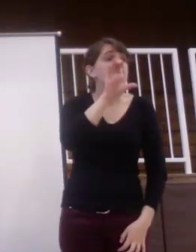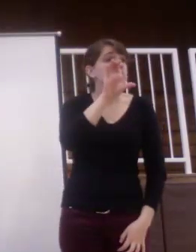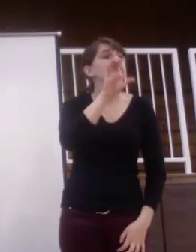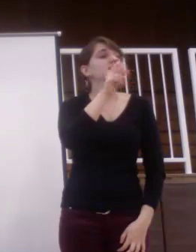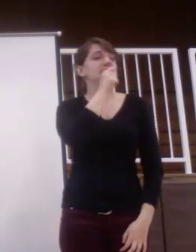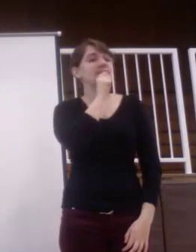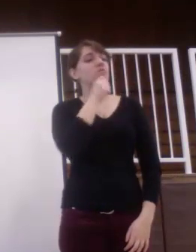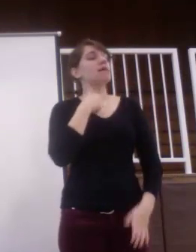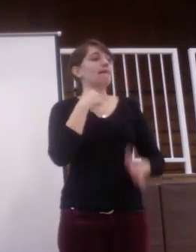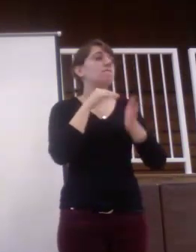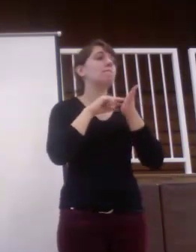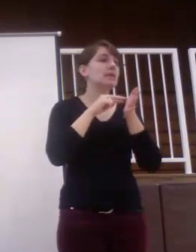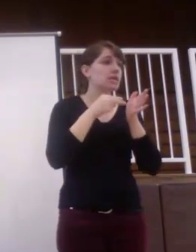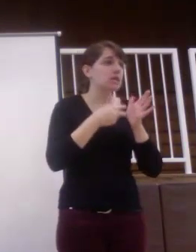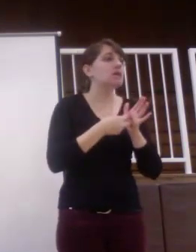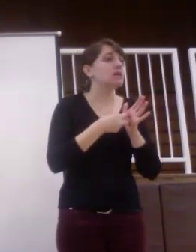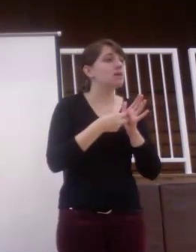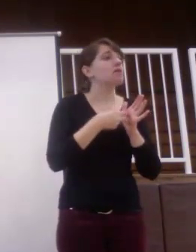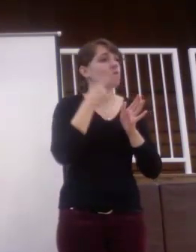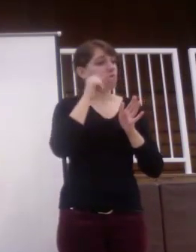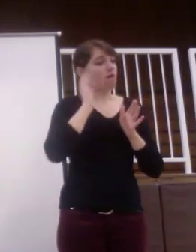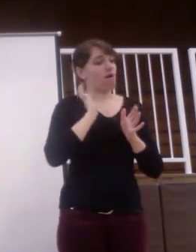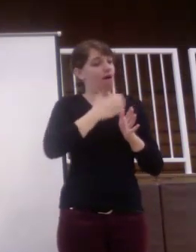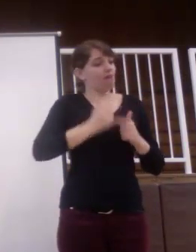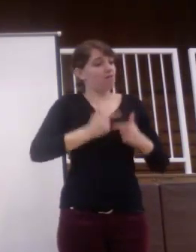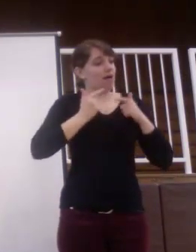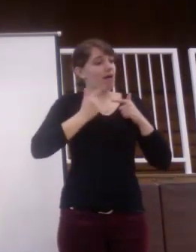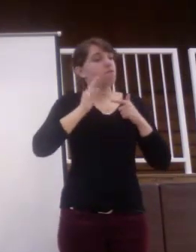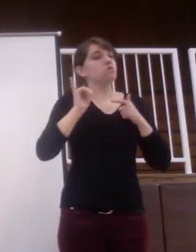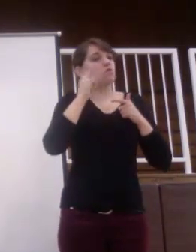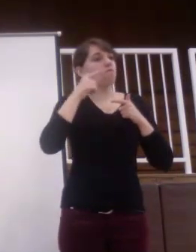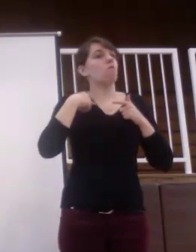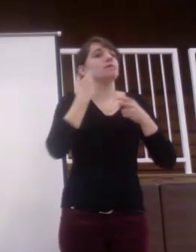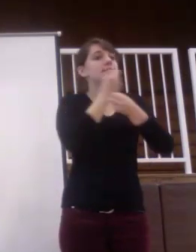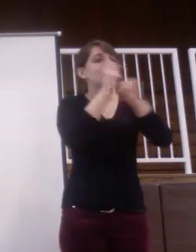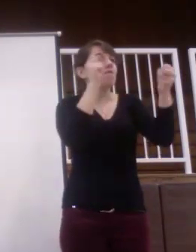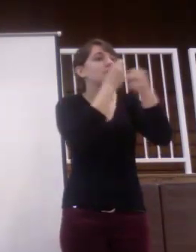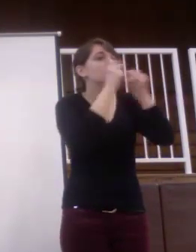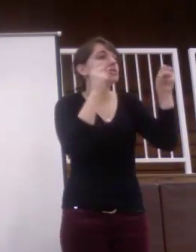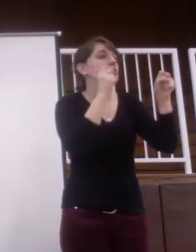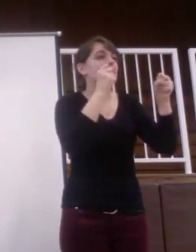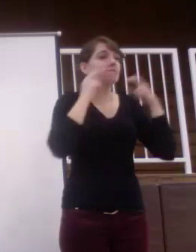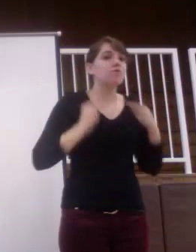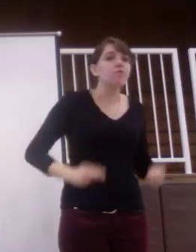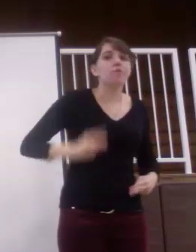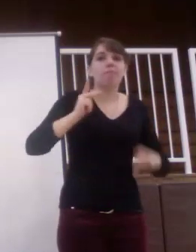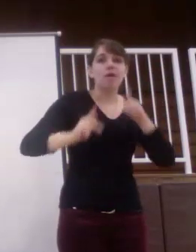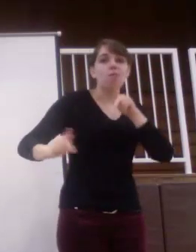for ourselves and for the salvation of mankind.